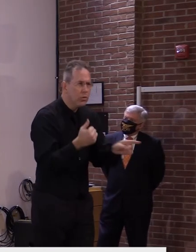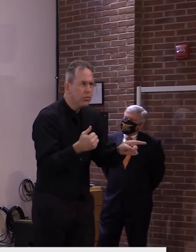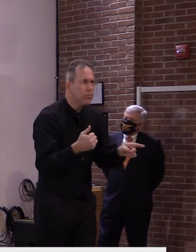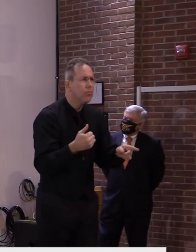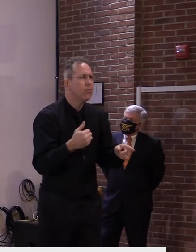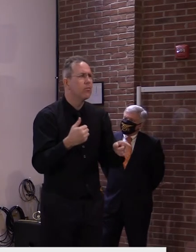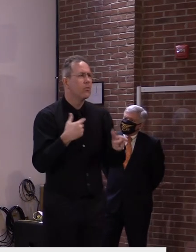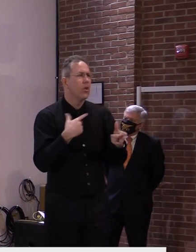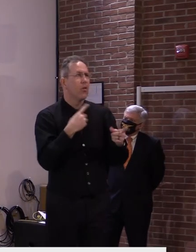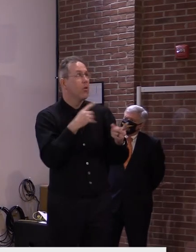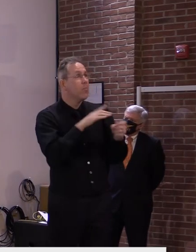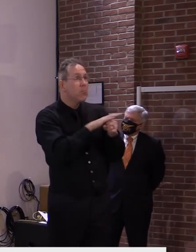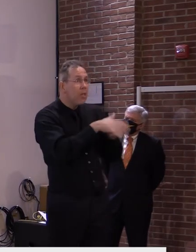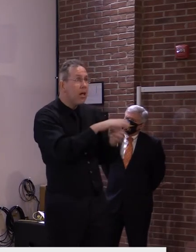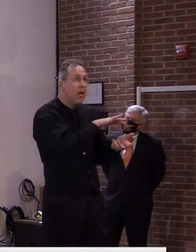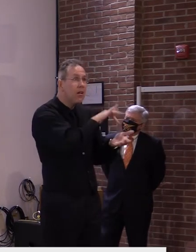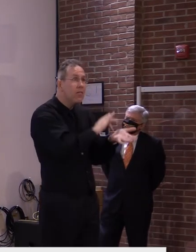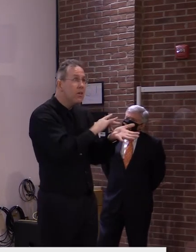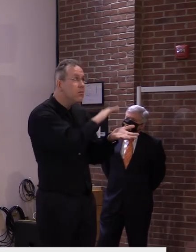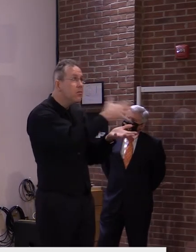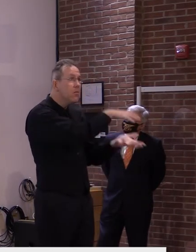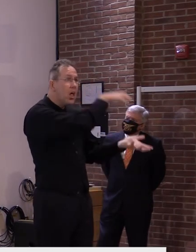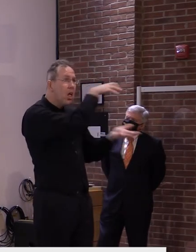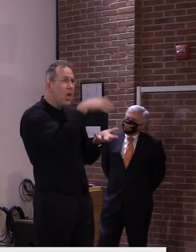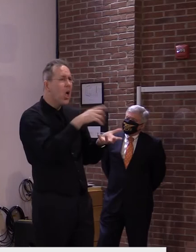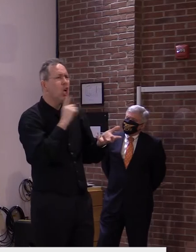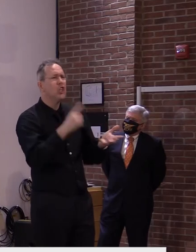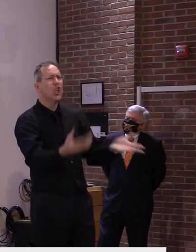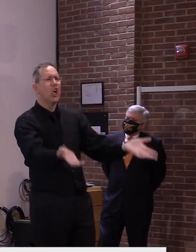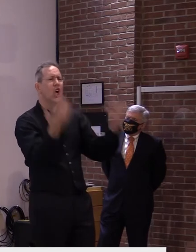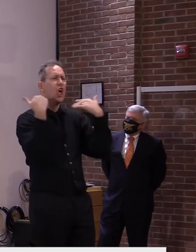point. Dr. Levine.